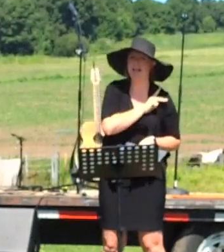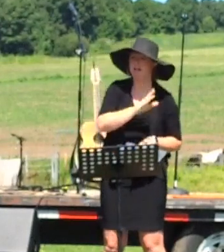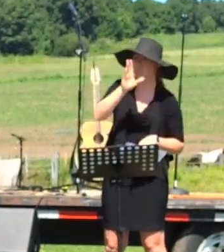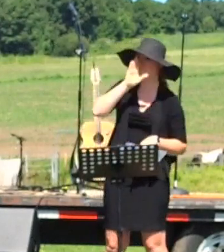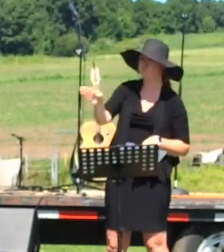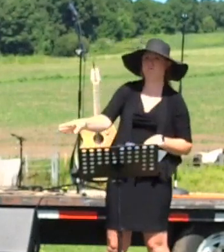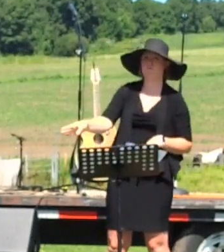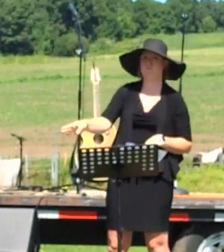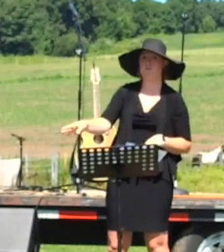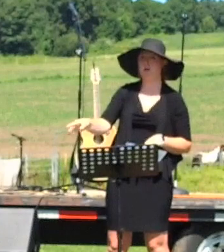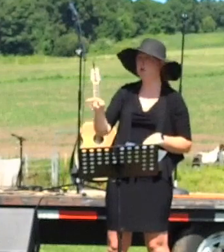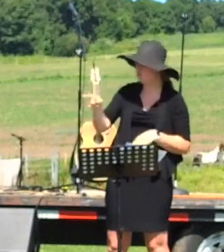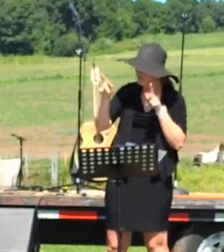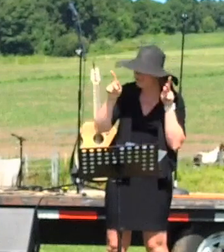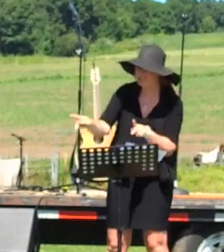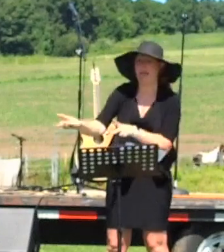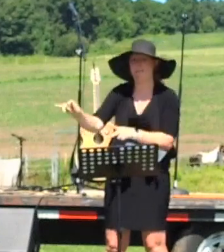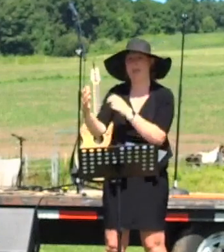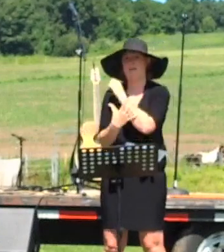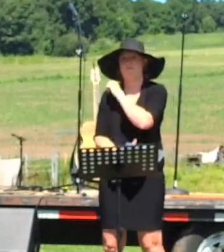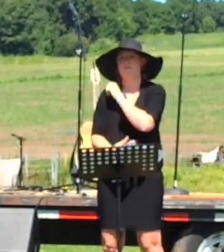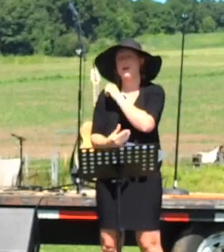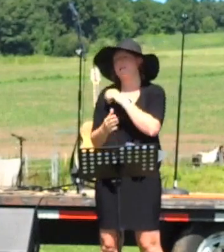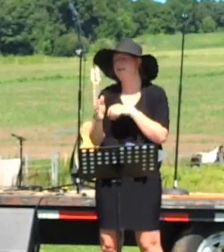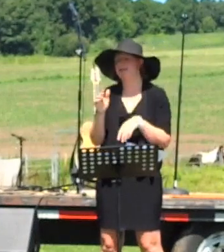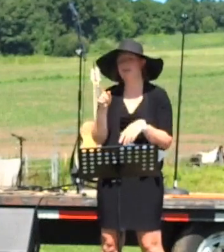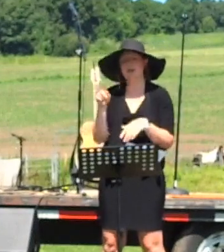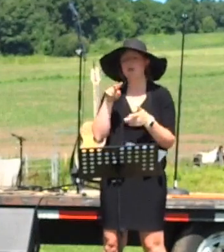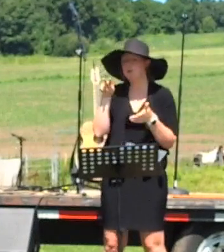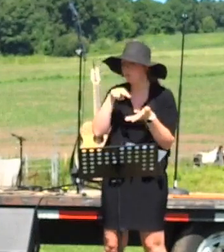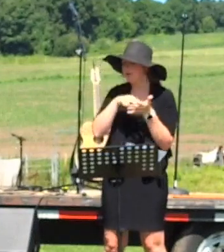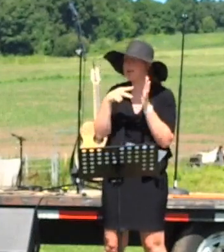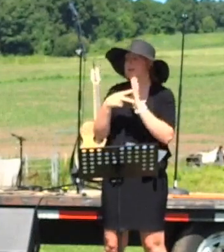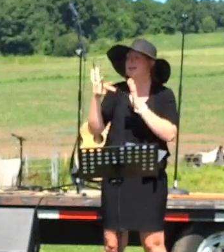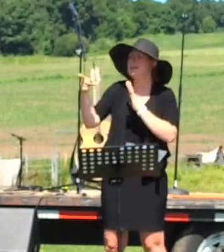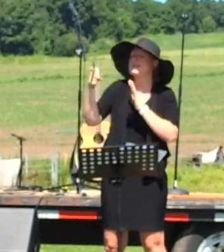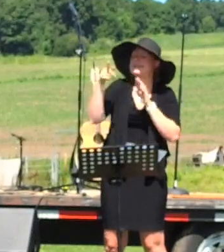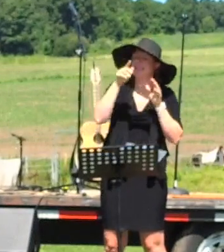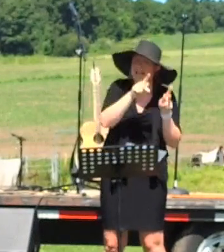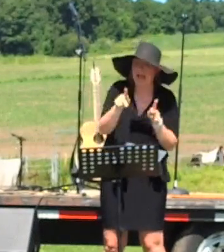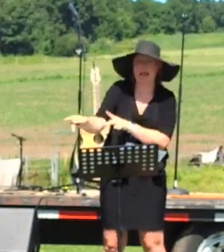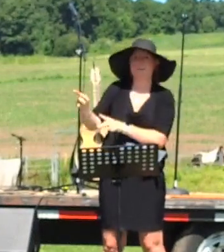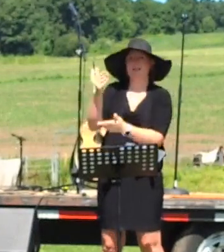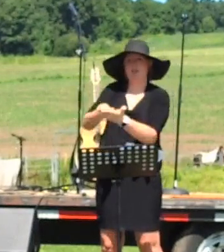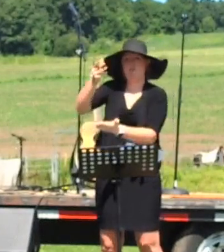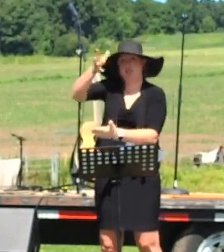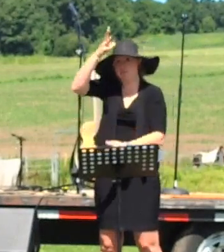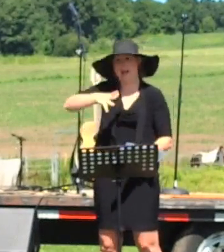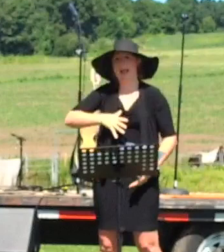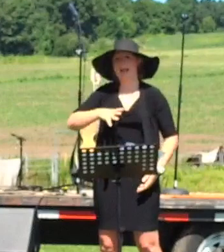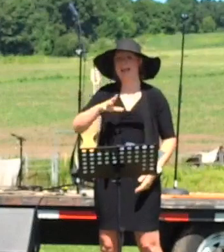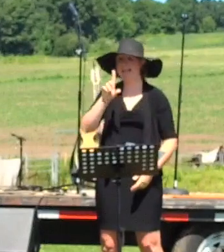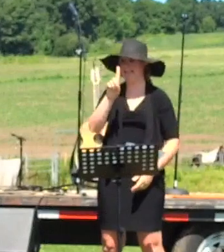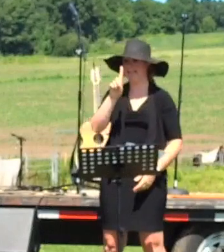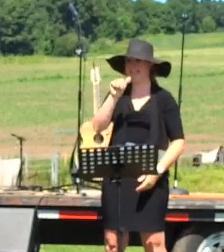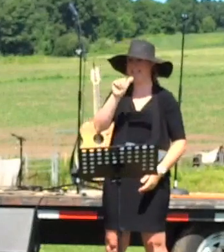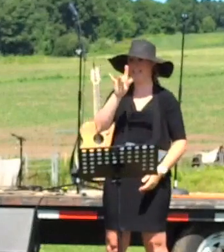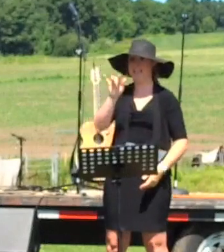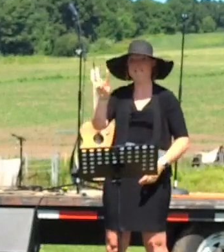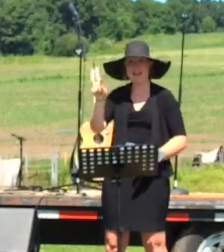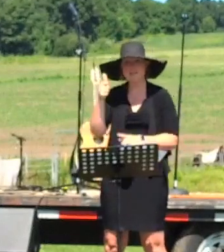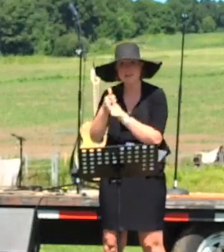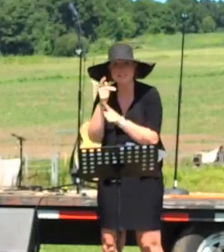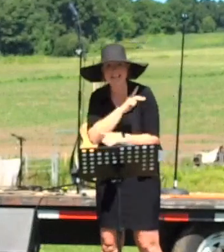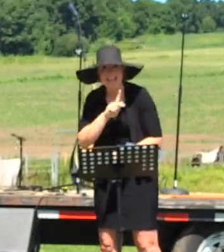say. And this we have to understand, this is an epic showdown right here. Because David is the